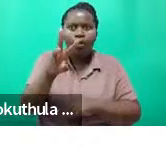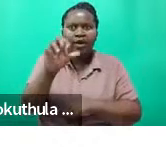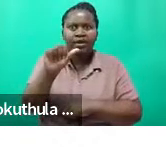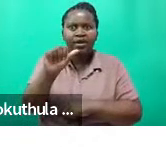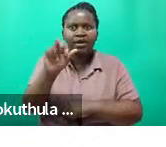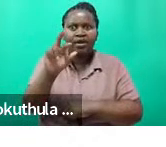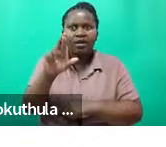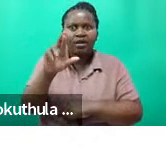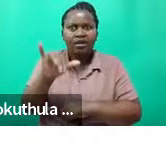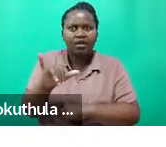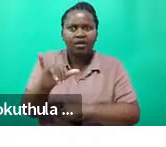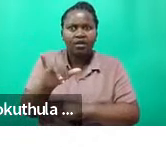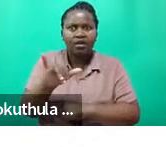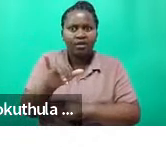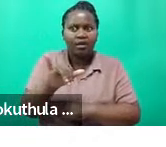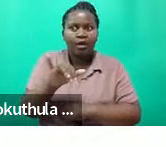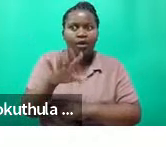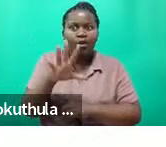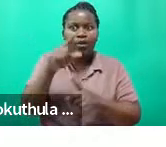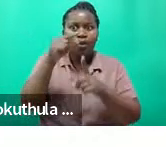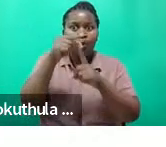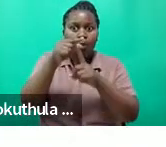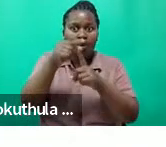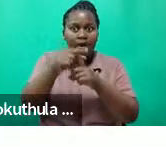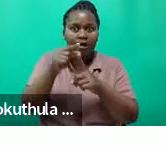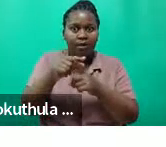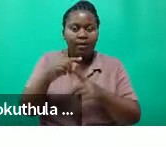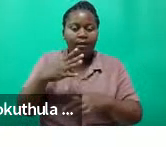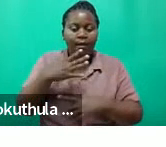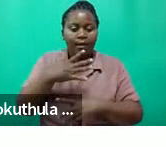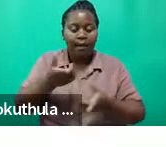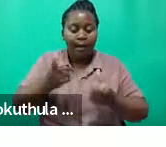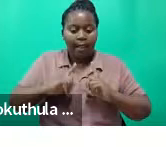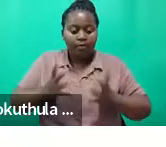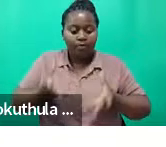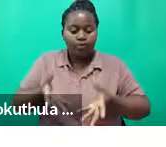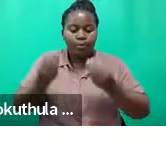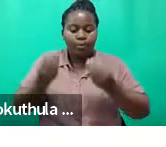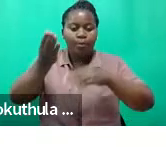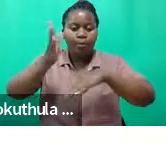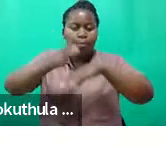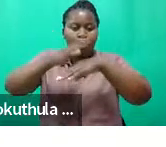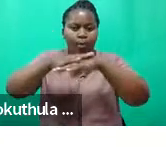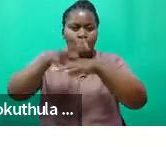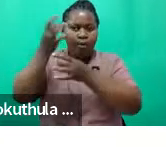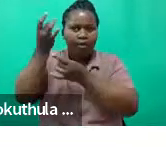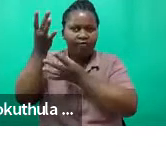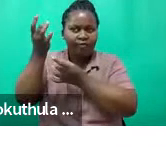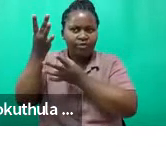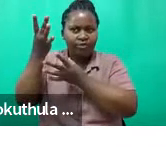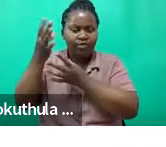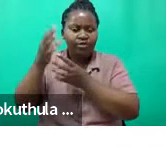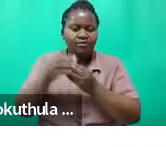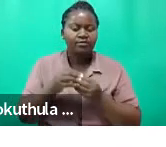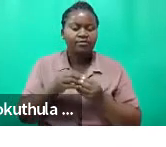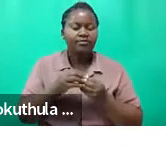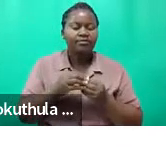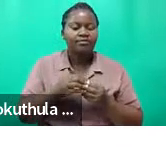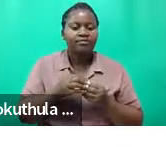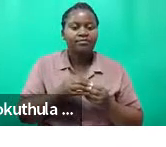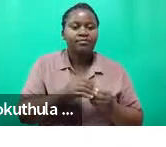PowerPoint allowed her to gain more information. And then secondly, we looked at the support